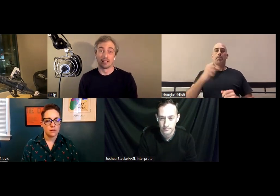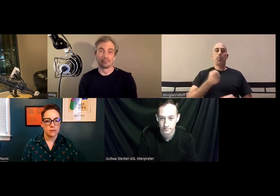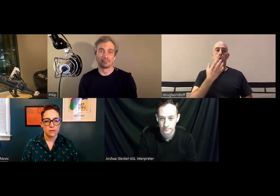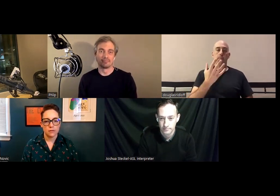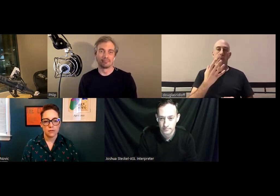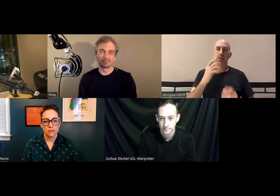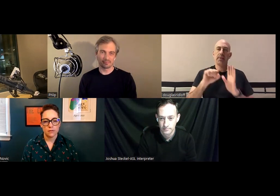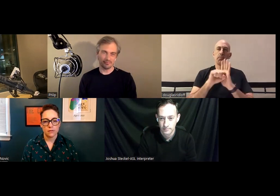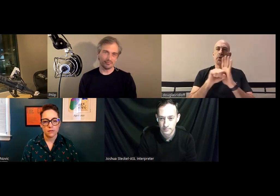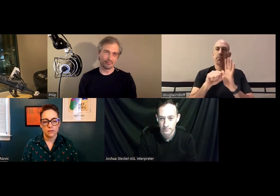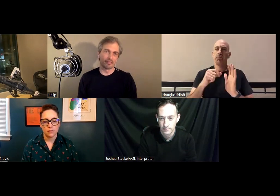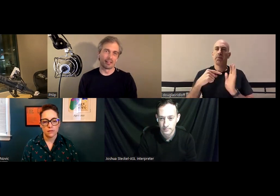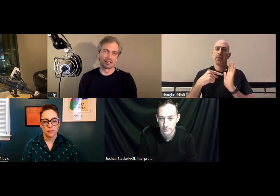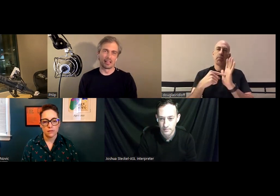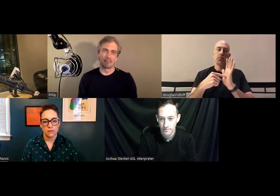Yeah.